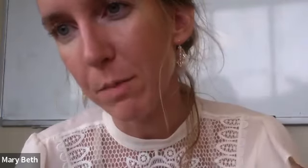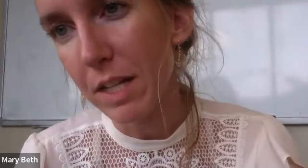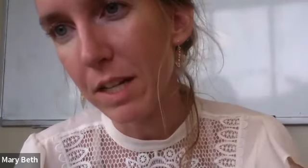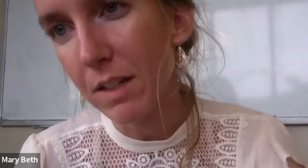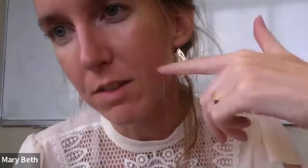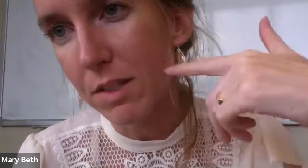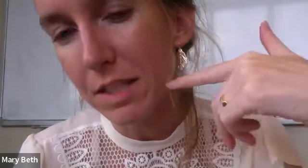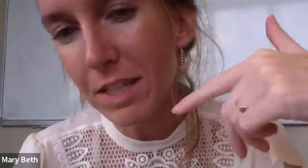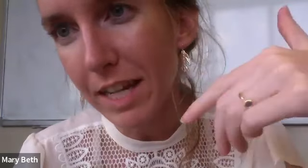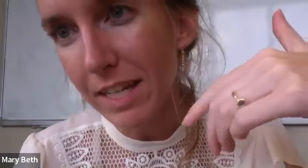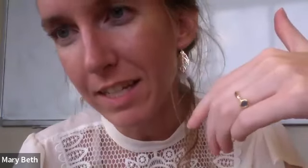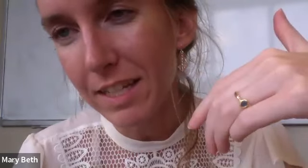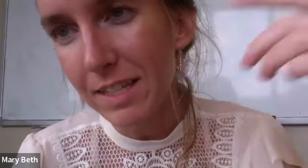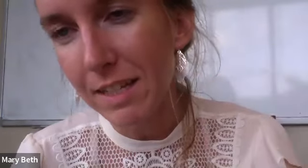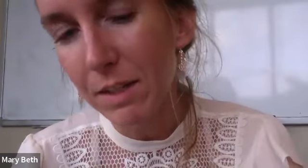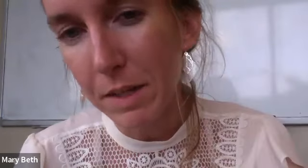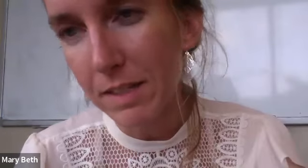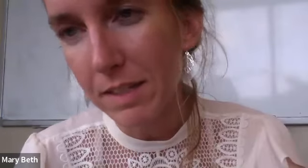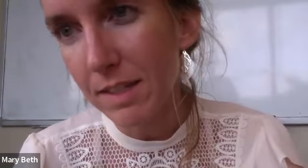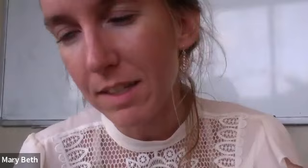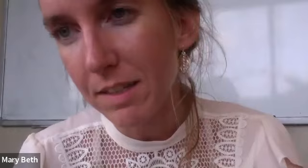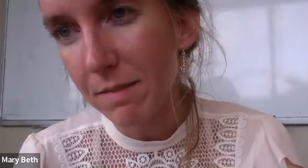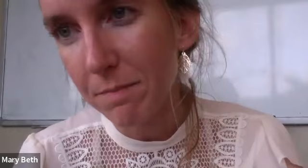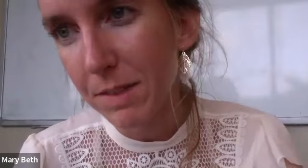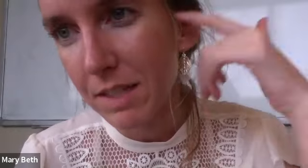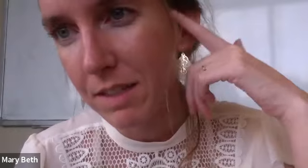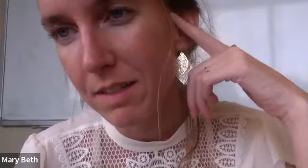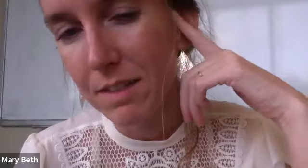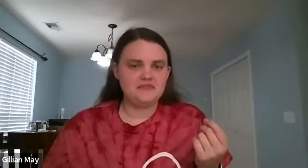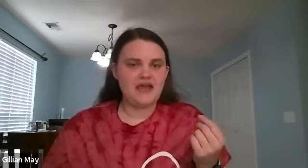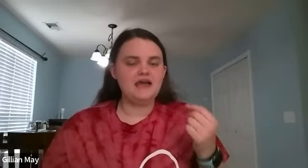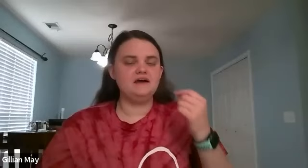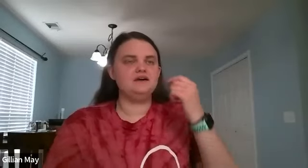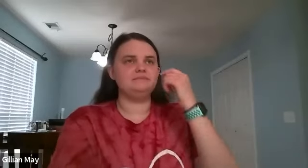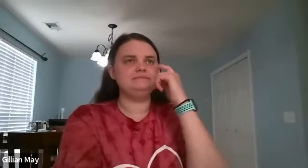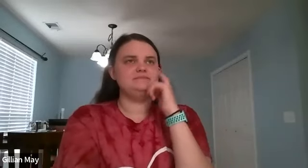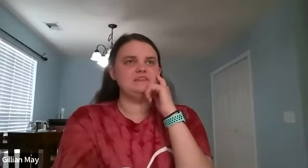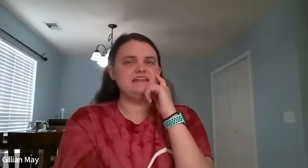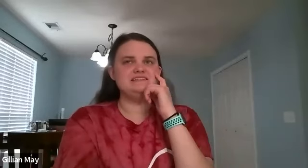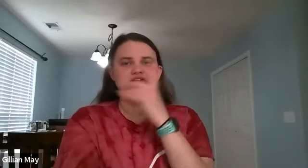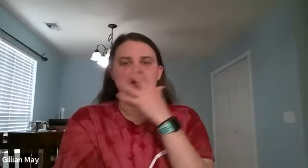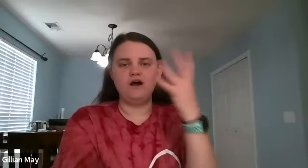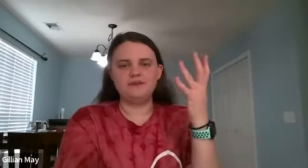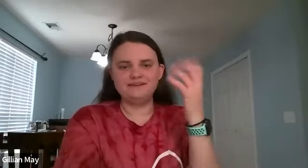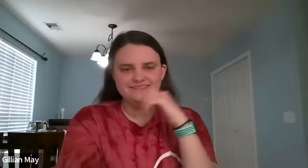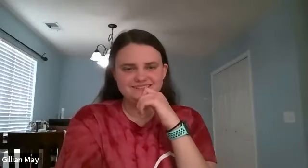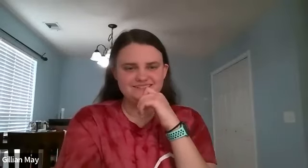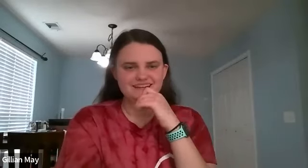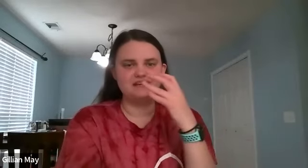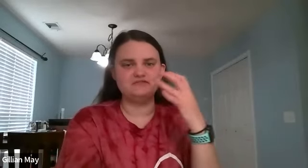somebody else to look at it, is it gonna make sense to them? And that is like the common kind of thing